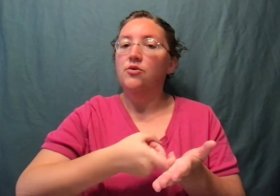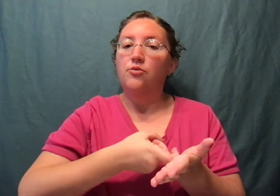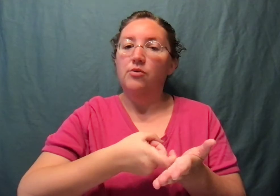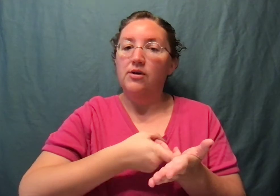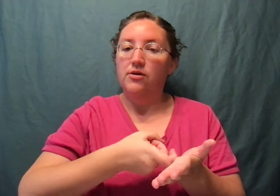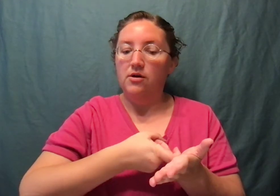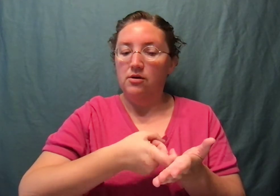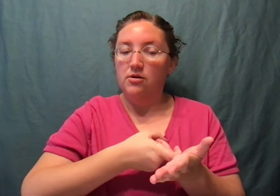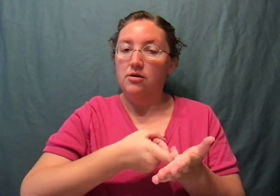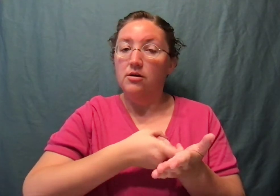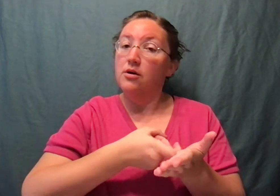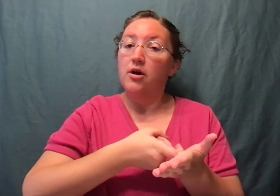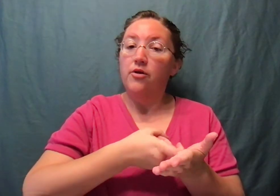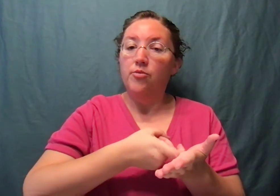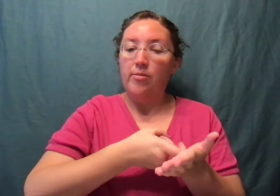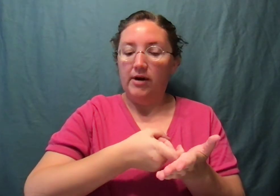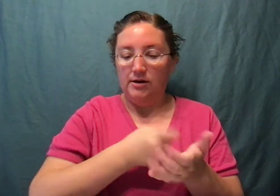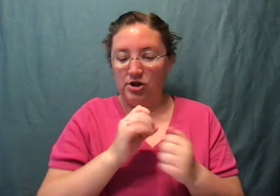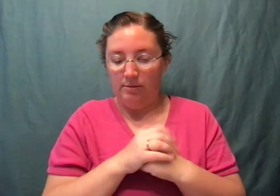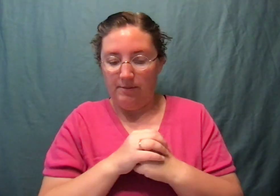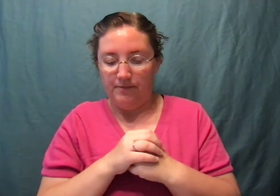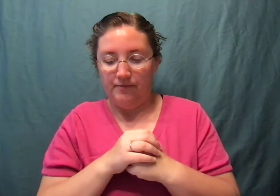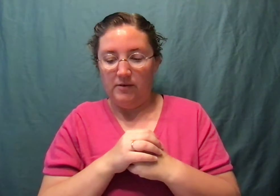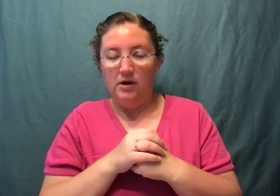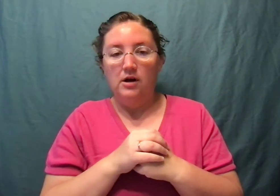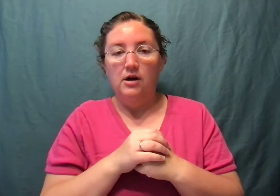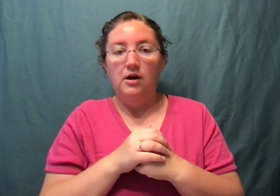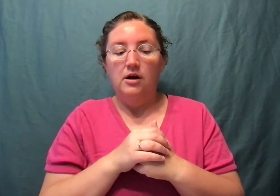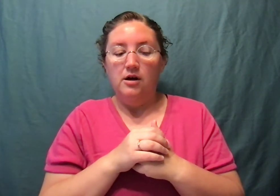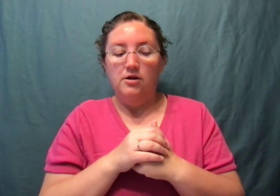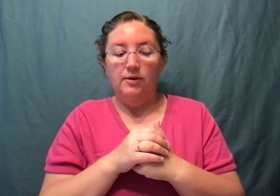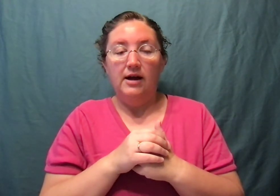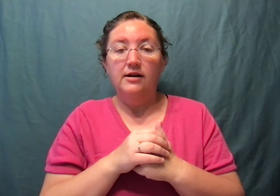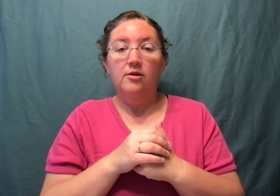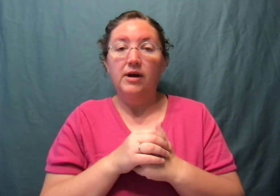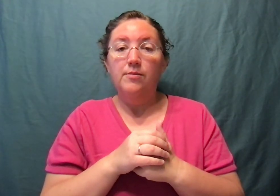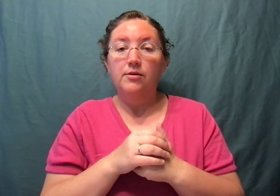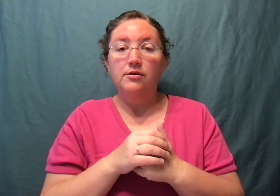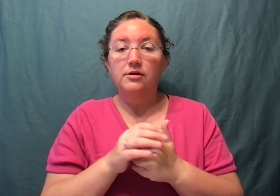with the rubber hand shape. To hand out papers,